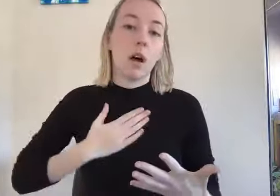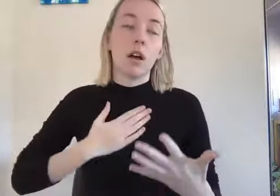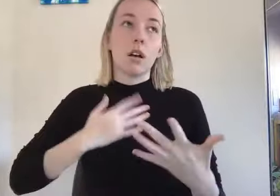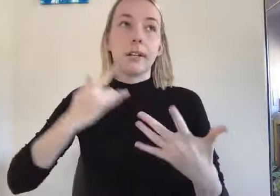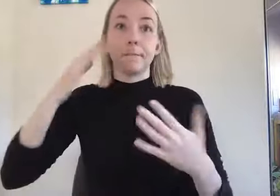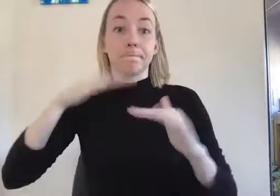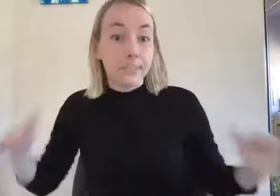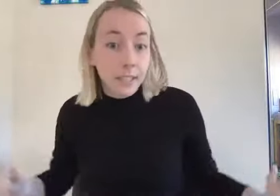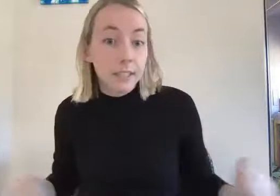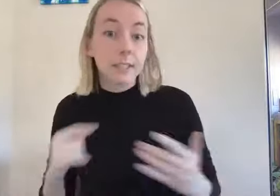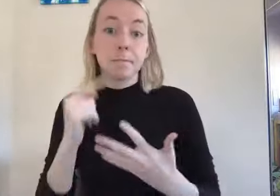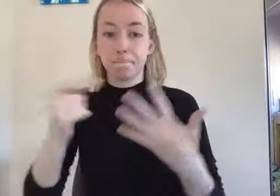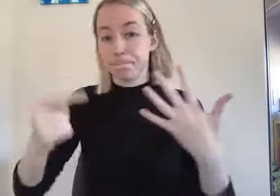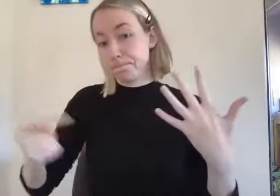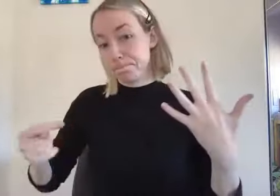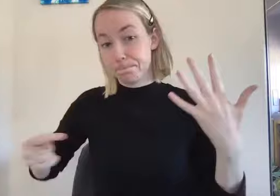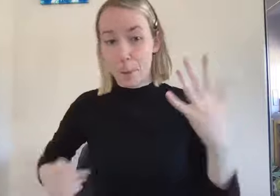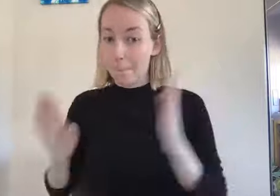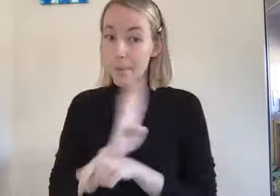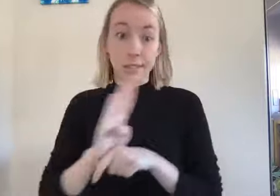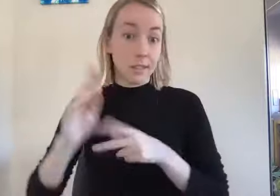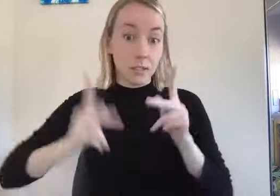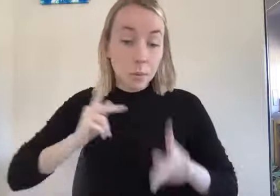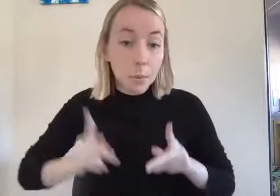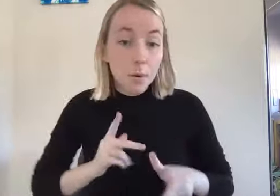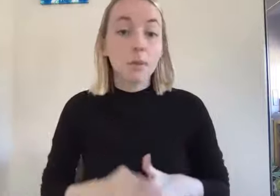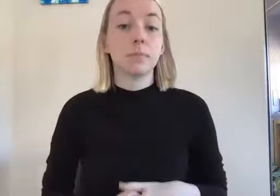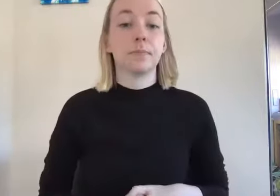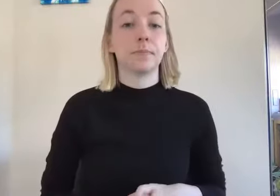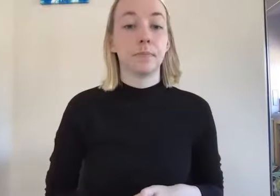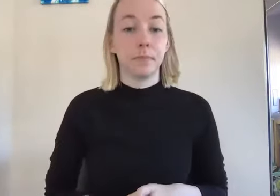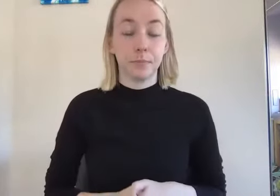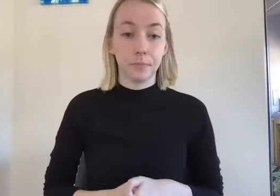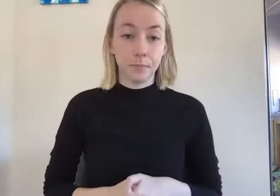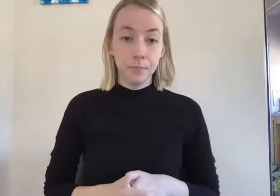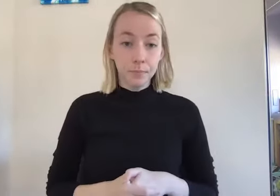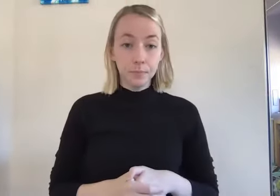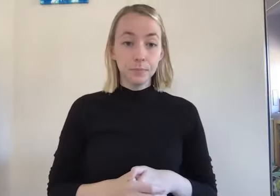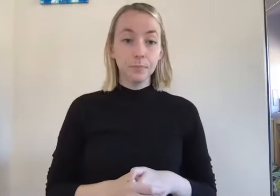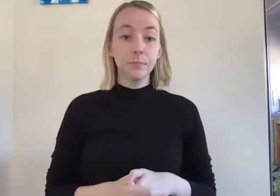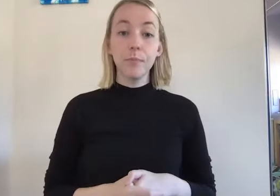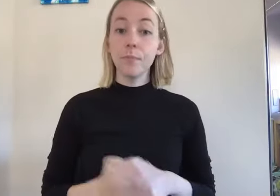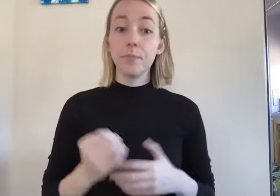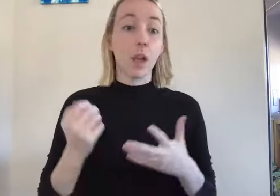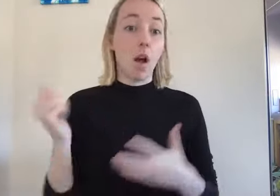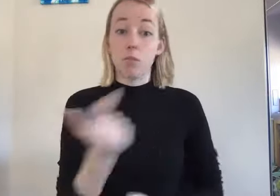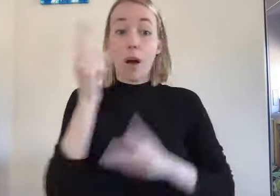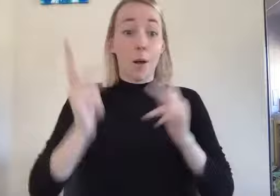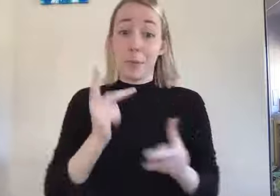my children, a bunch of people in business that I had done dirty. Anyone